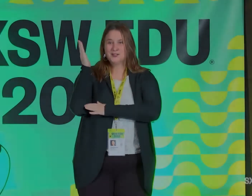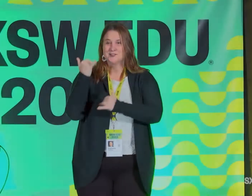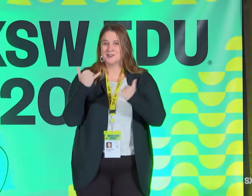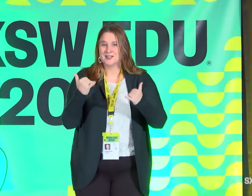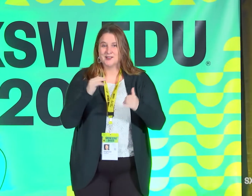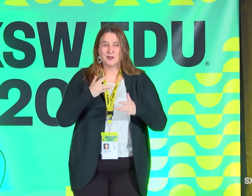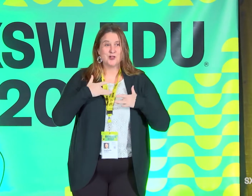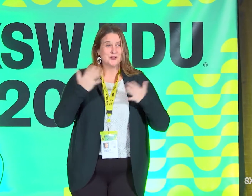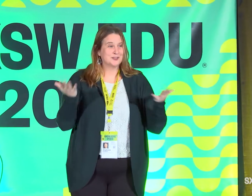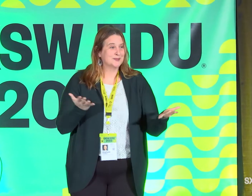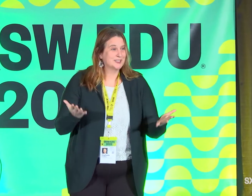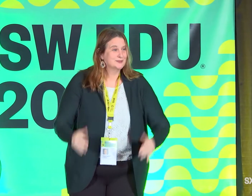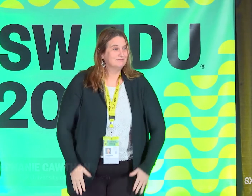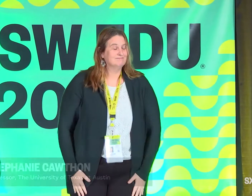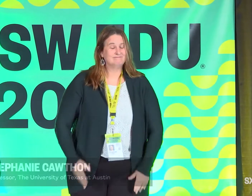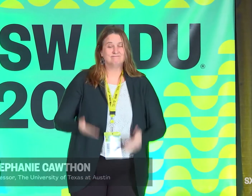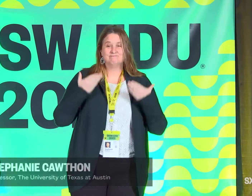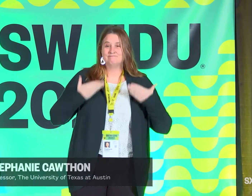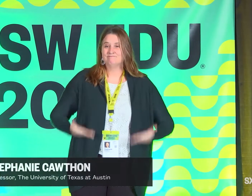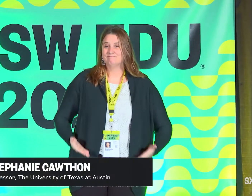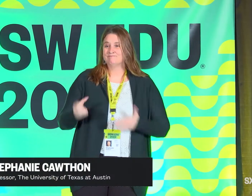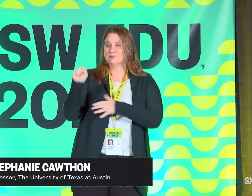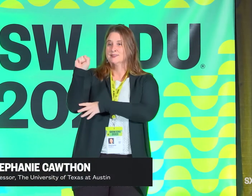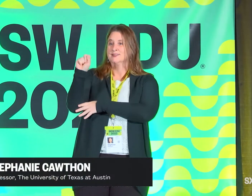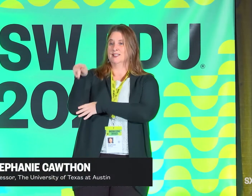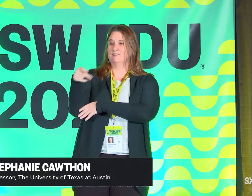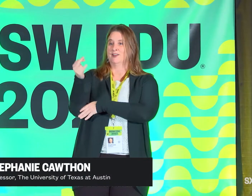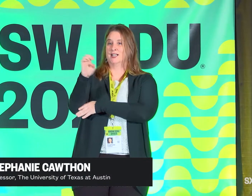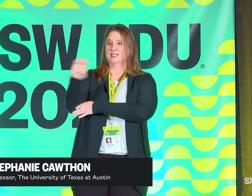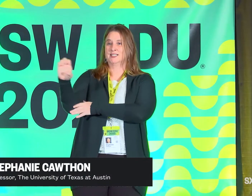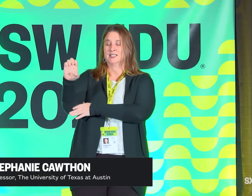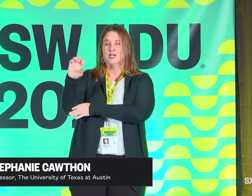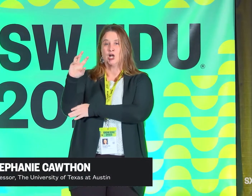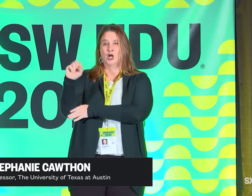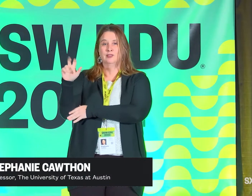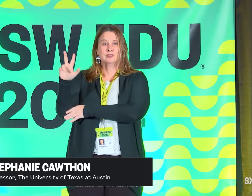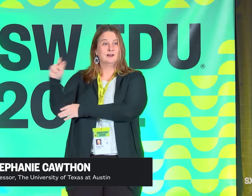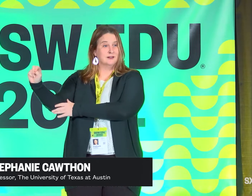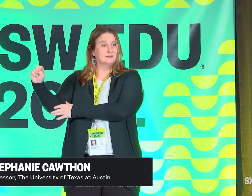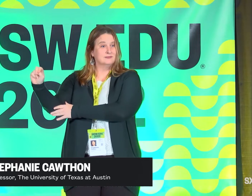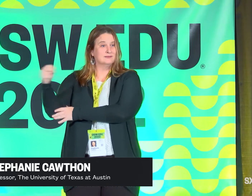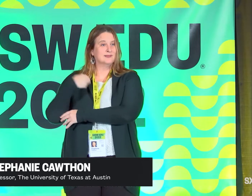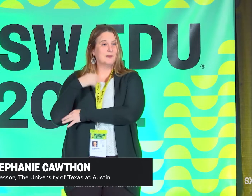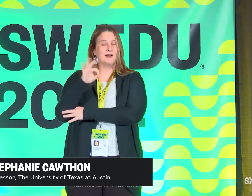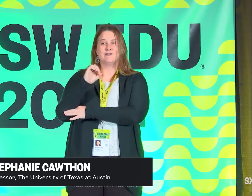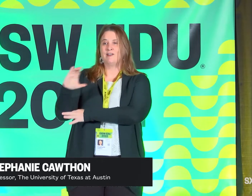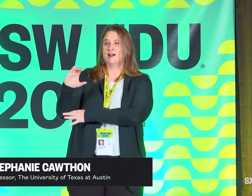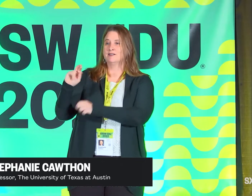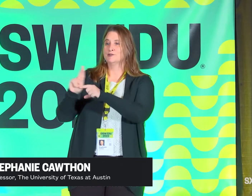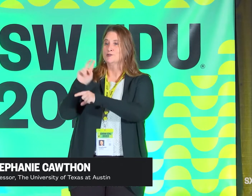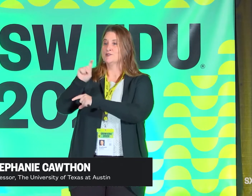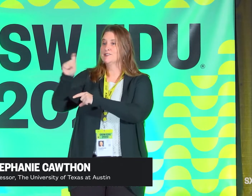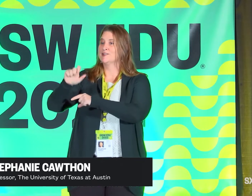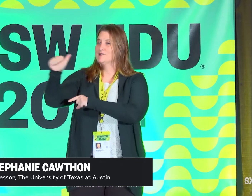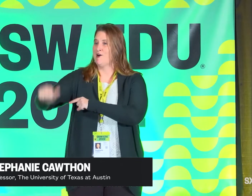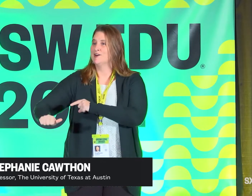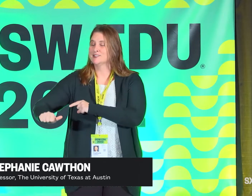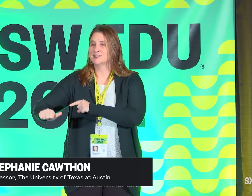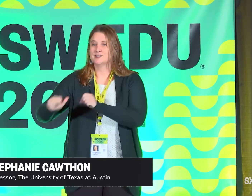welcome to my presentation today. I'm thrilled to be here with you. My name is Dr. Stephanie Cawthon. I'm a faculty member at the University of